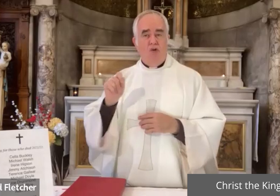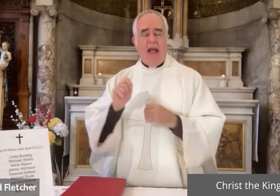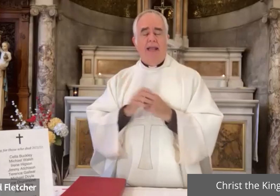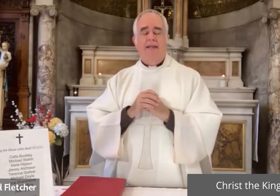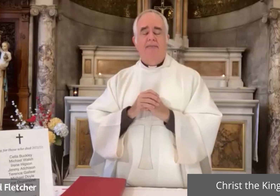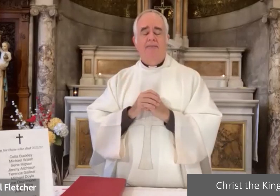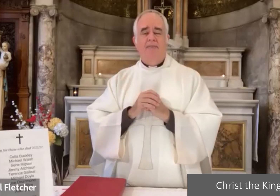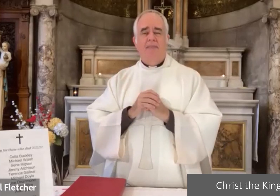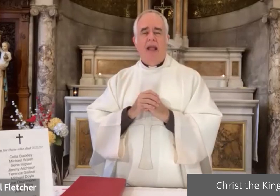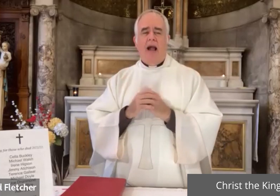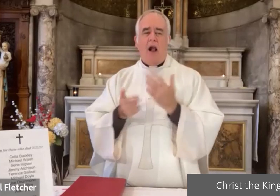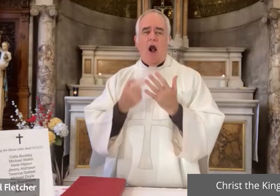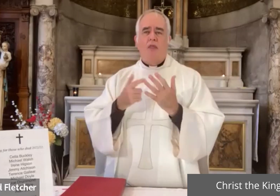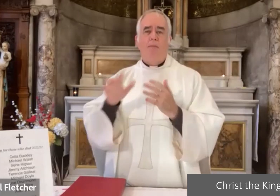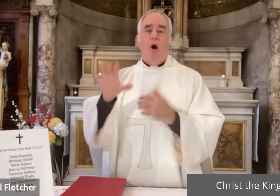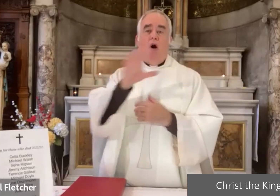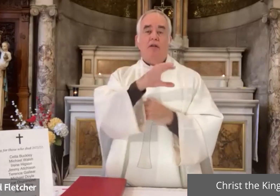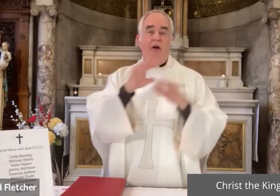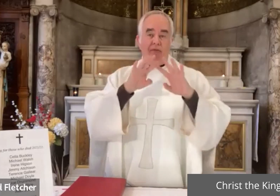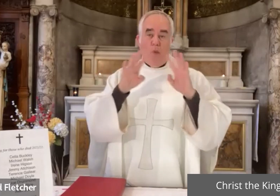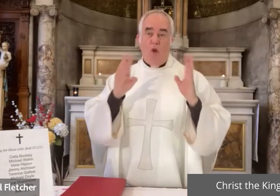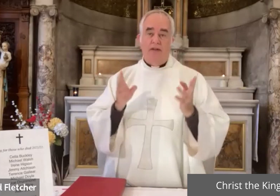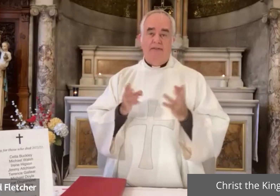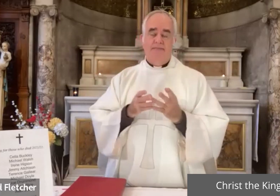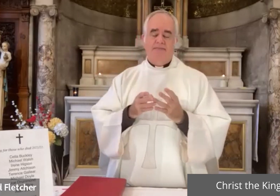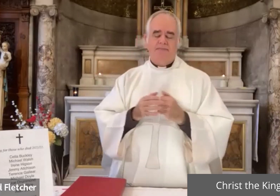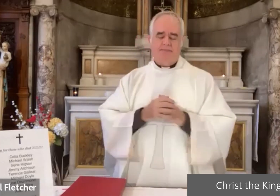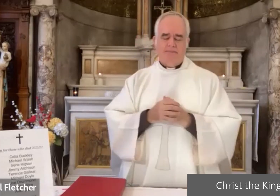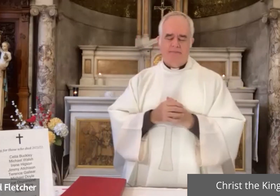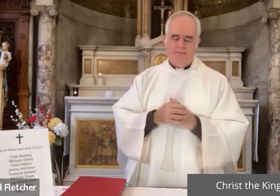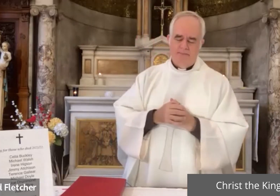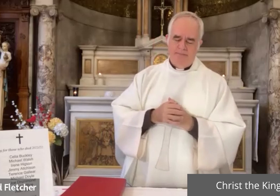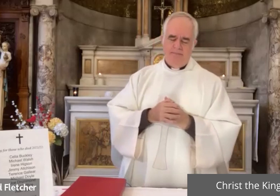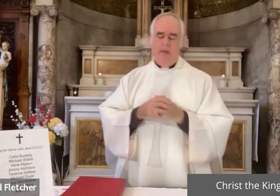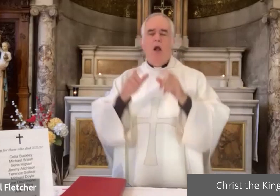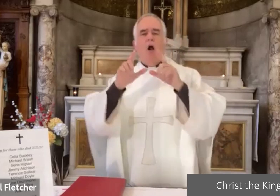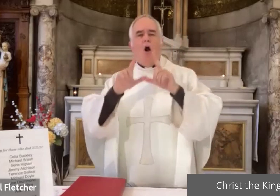especially Ukraine and other parts of the world.